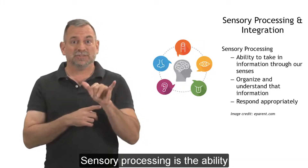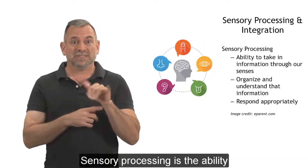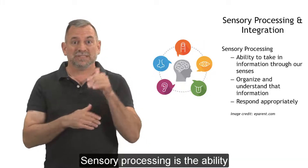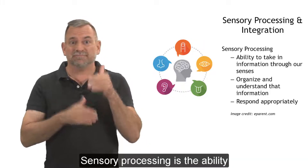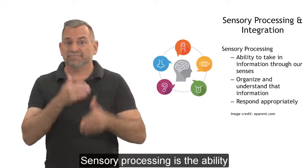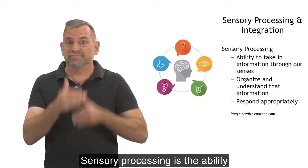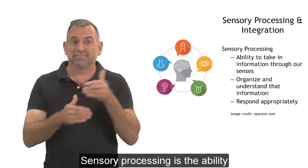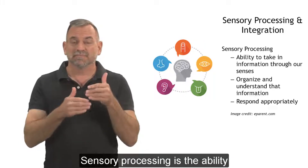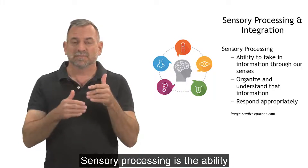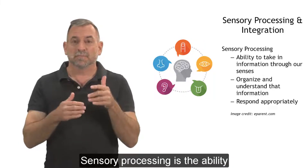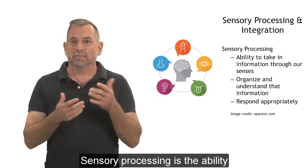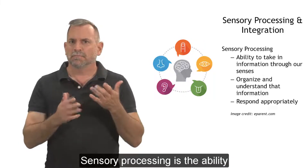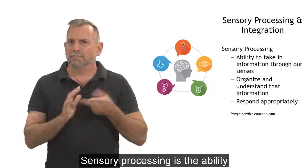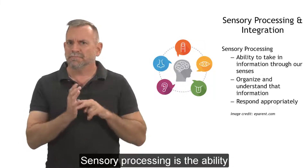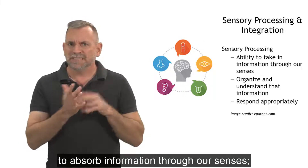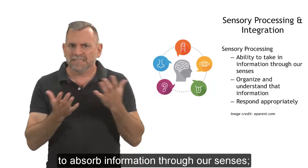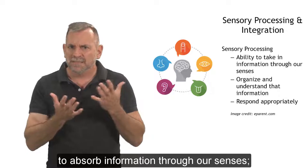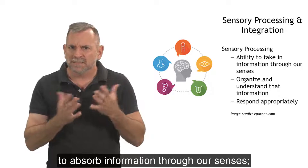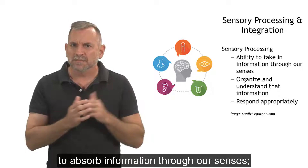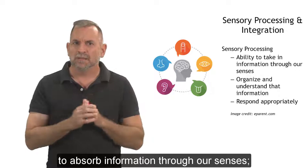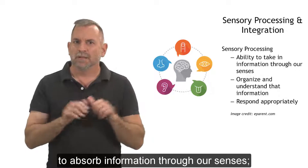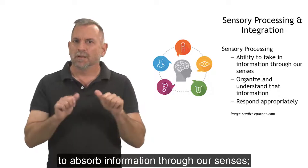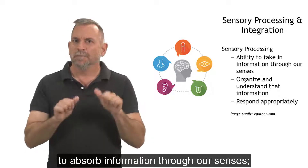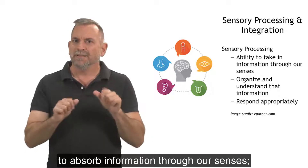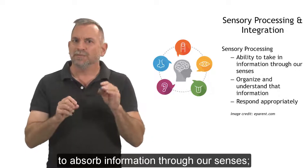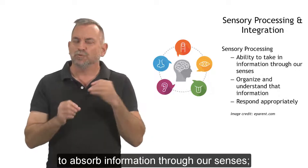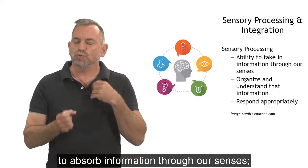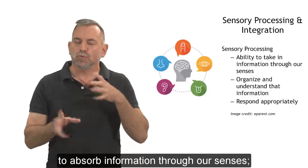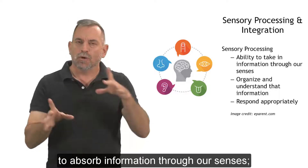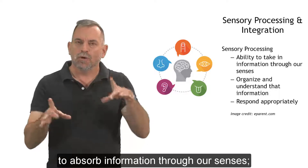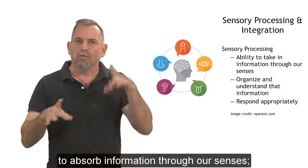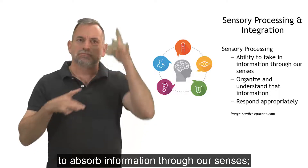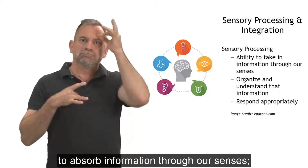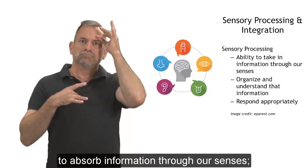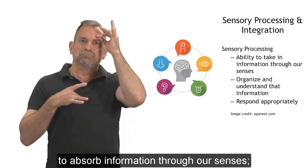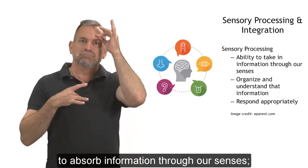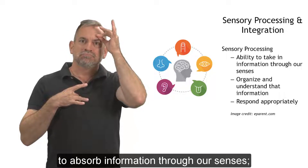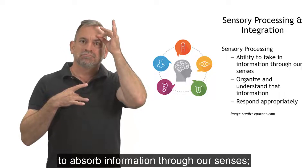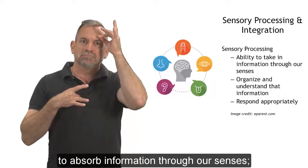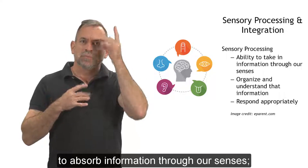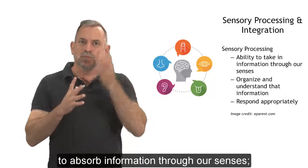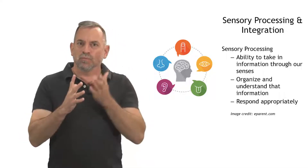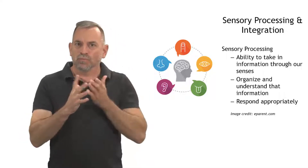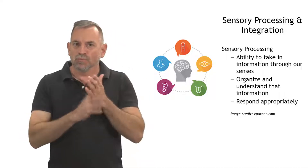Sensory processing is the ability to absorb information through our senses,